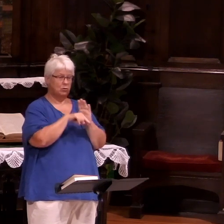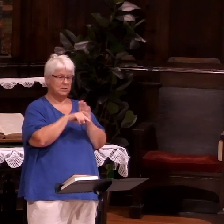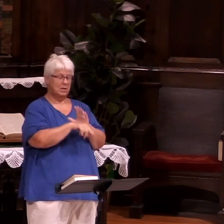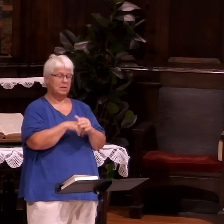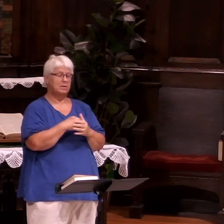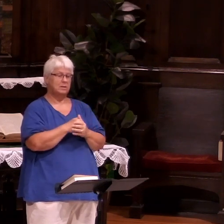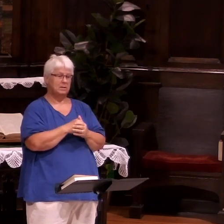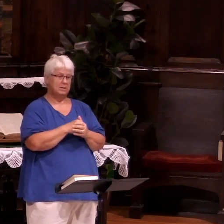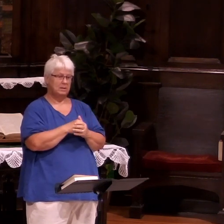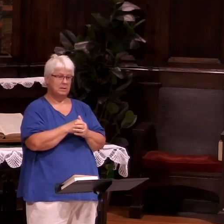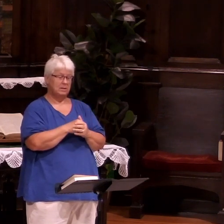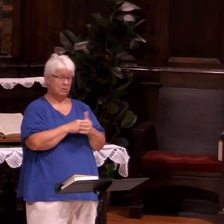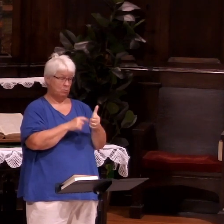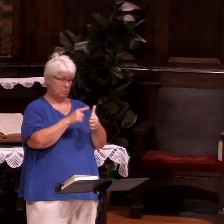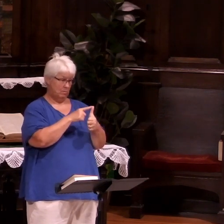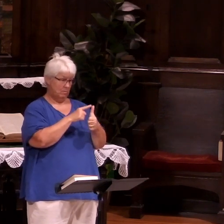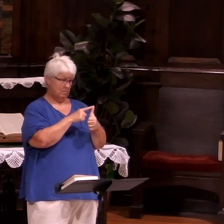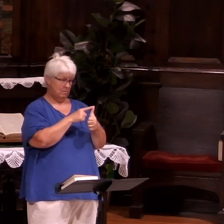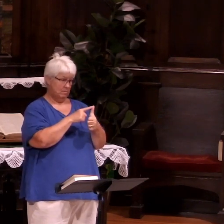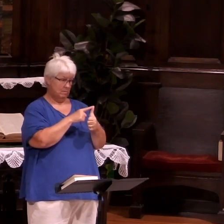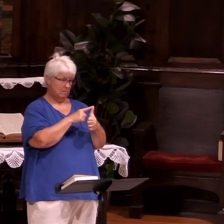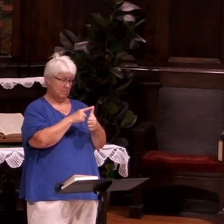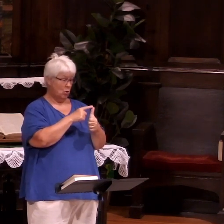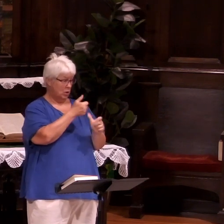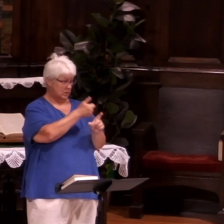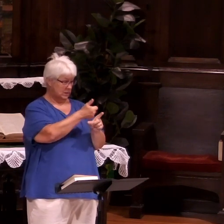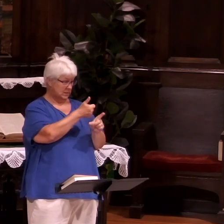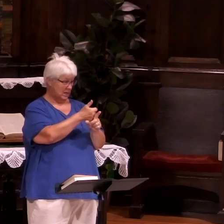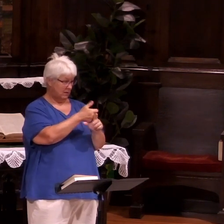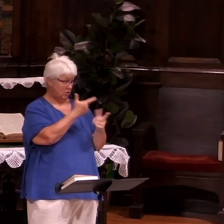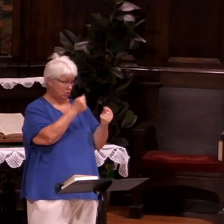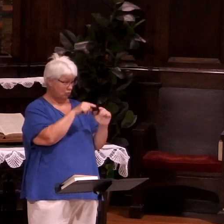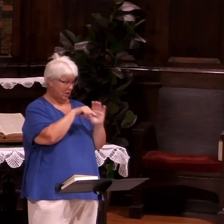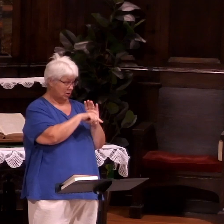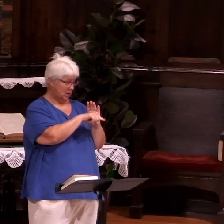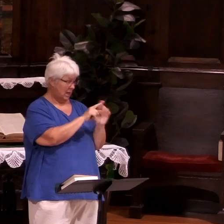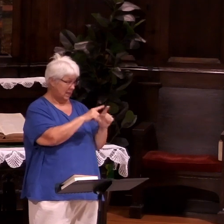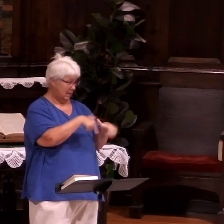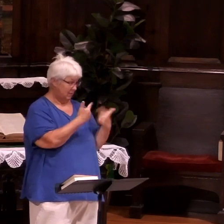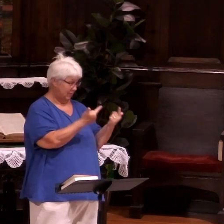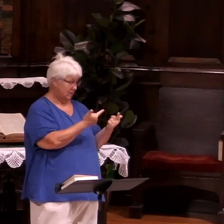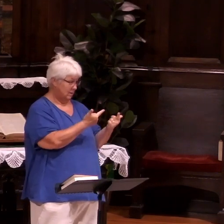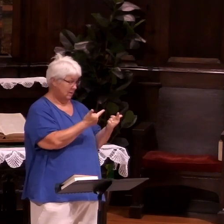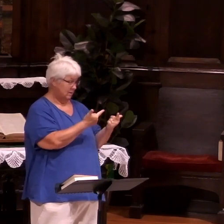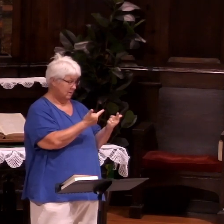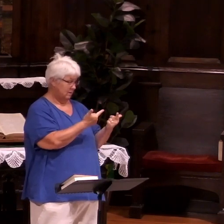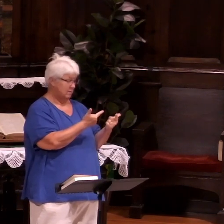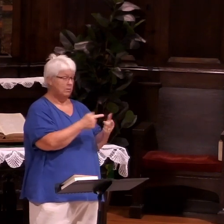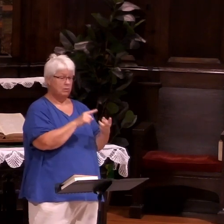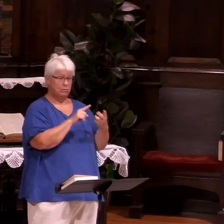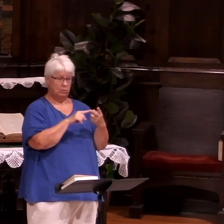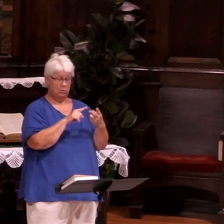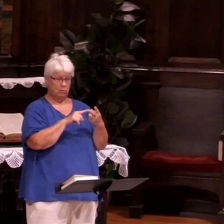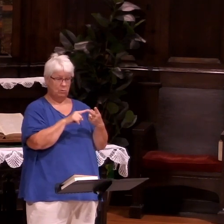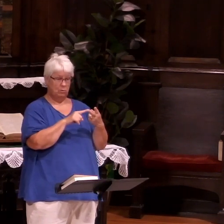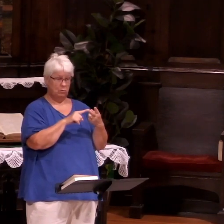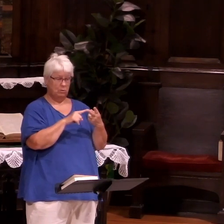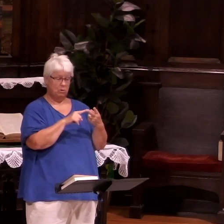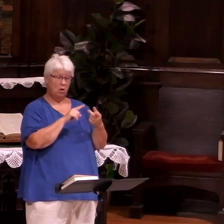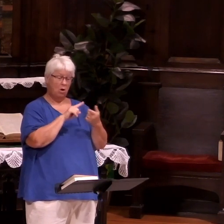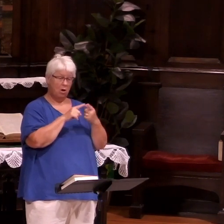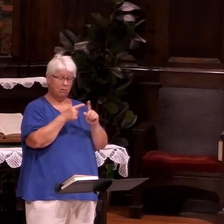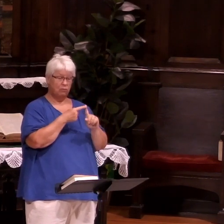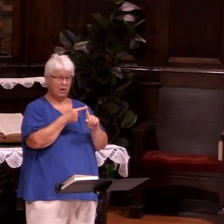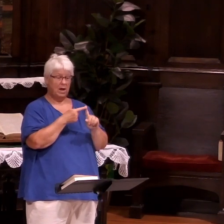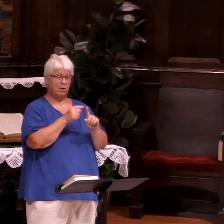suicide. 1, you yourself have attempted suicide and lived. 2, a close